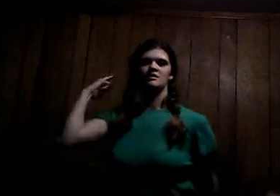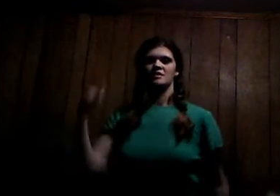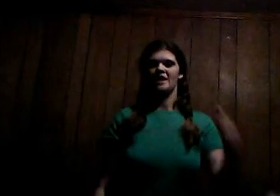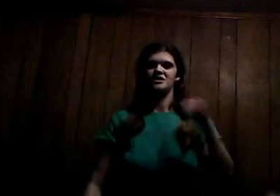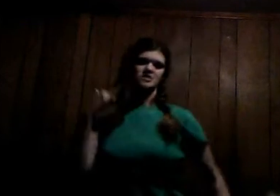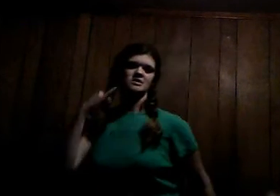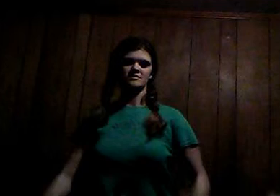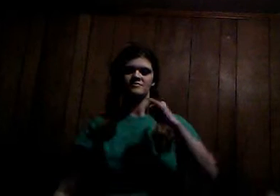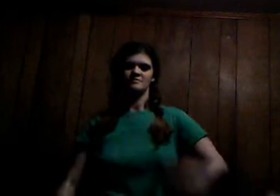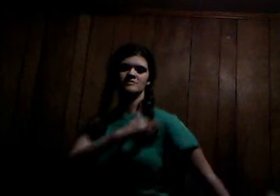You can't touch this.